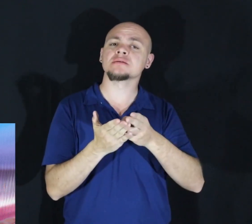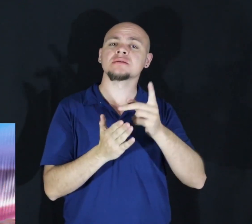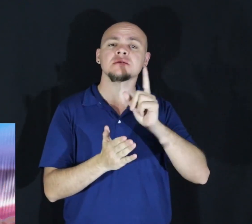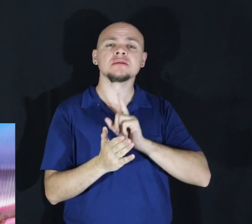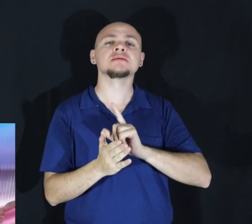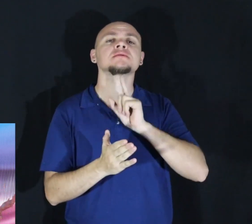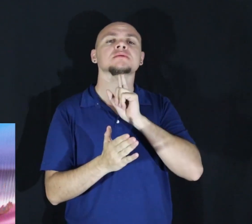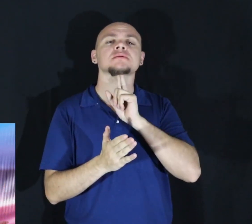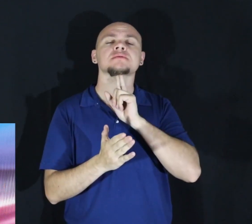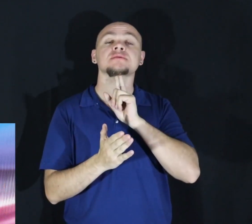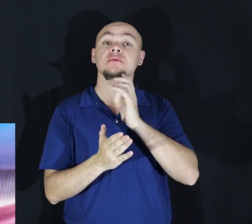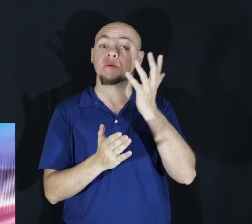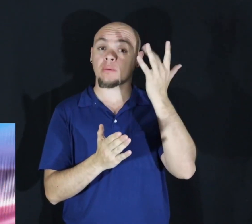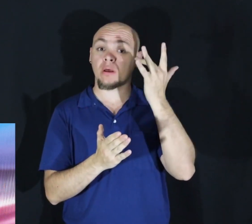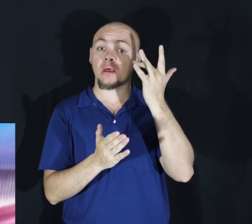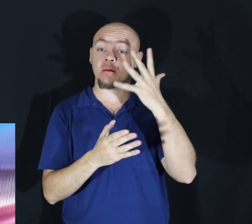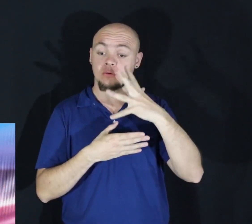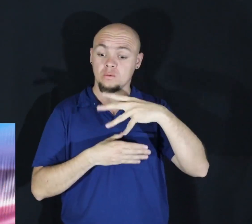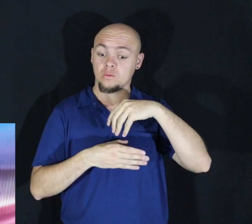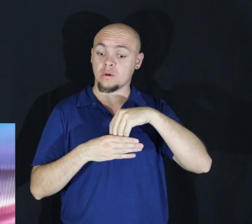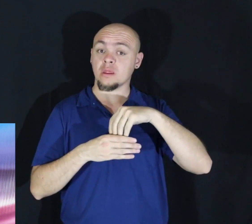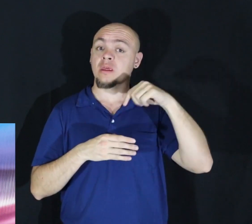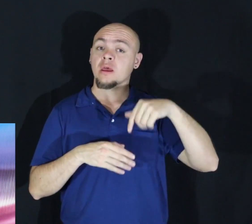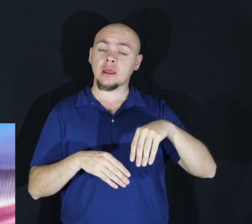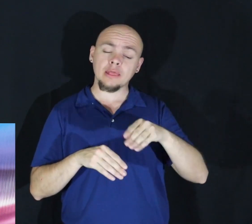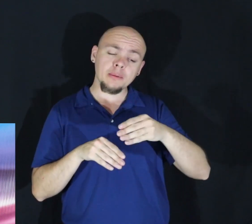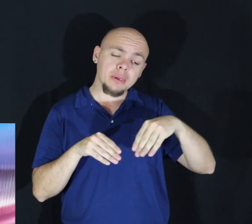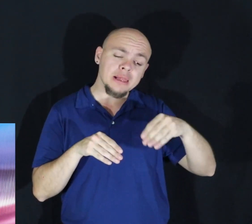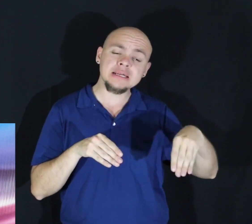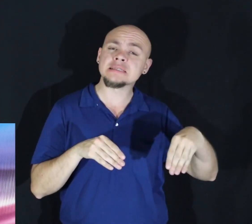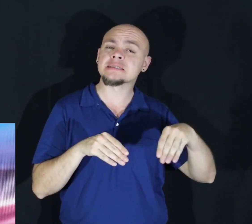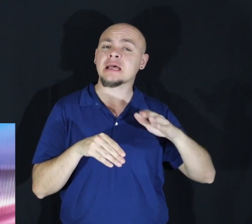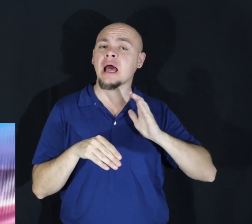dignity, because within the pleats and seams of our